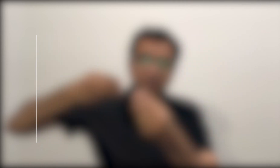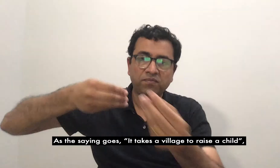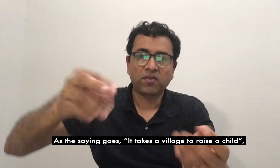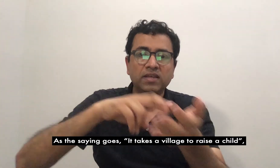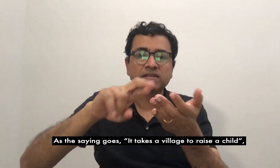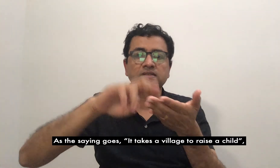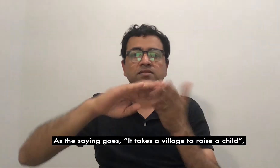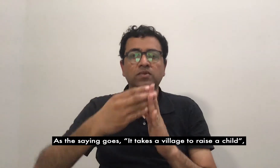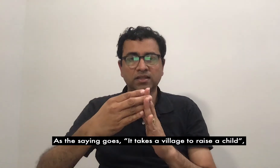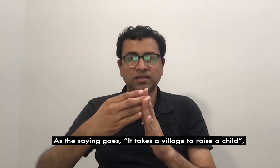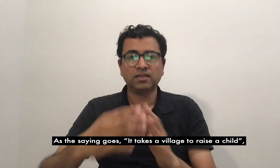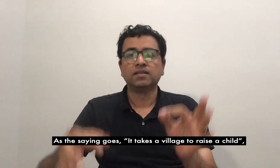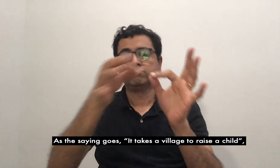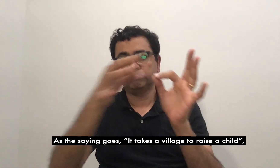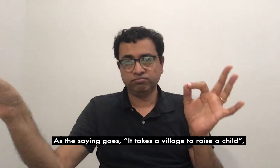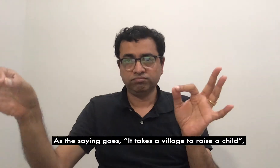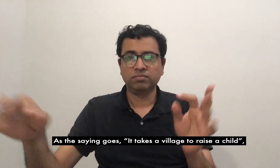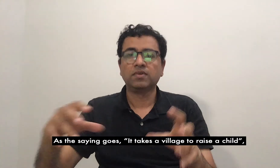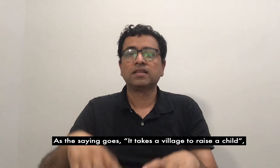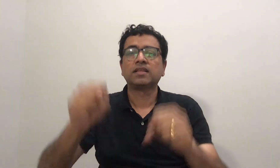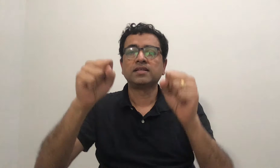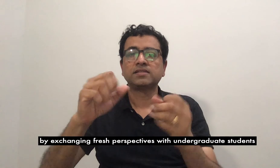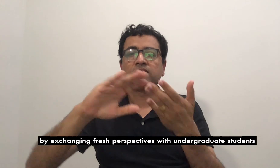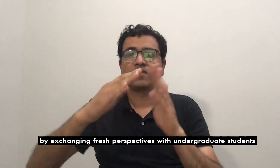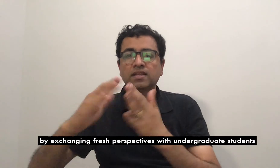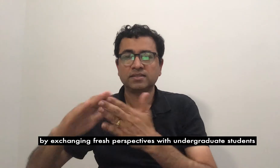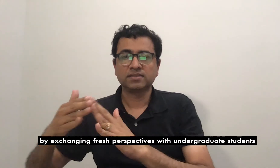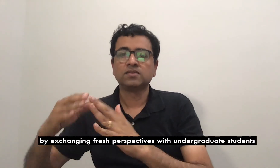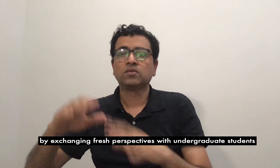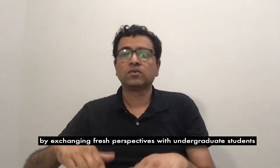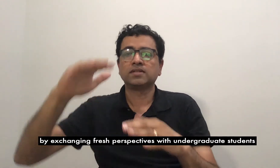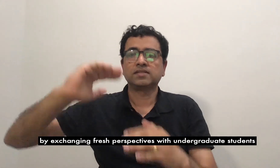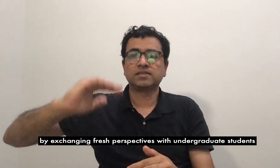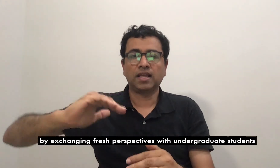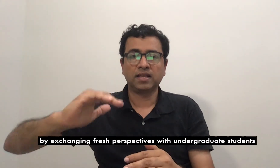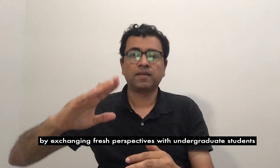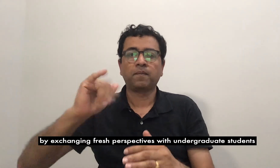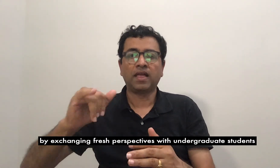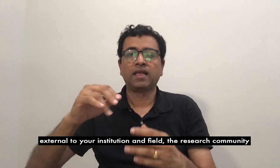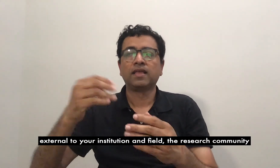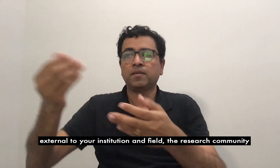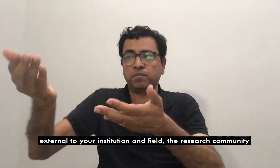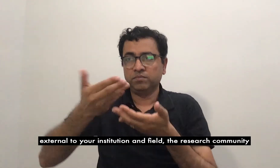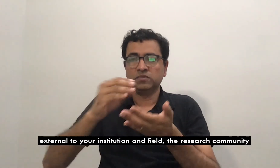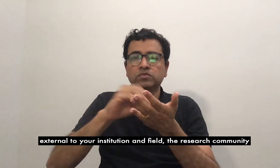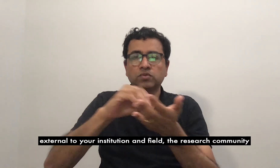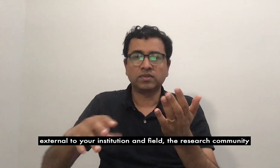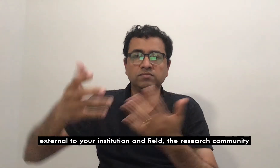As the saying goes, it takes a village to raise a child. By exchanging fresh perspectives with undergraduate students external to institution and field,